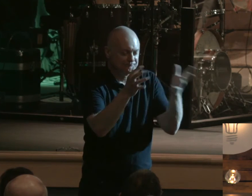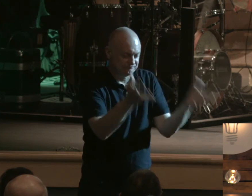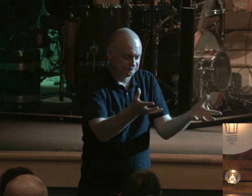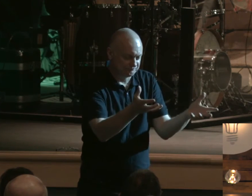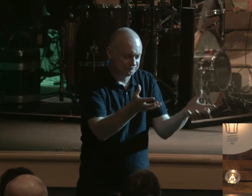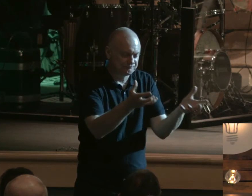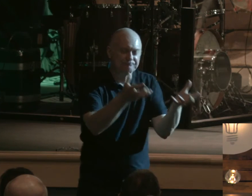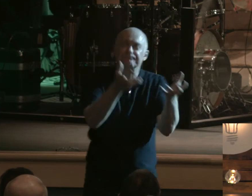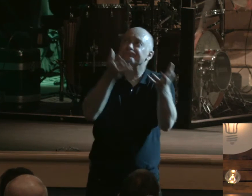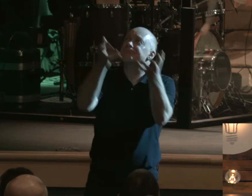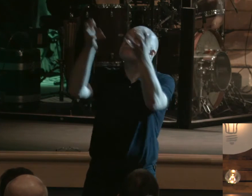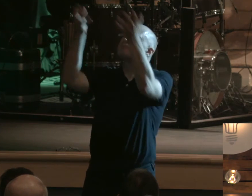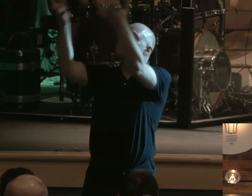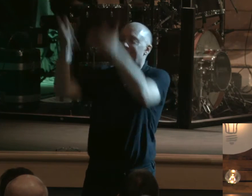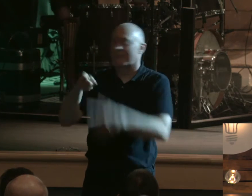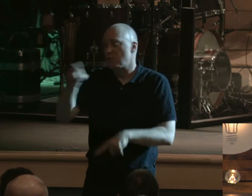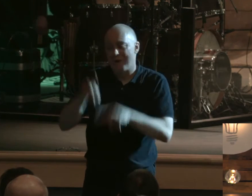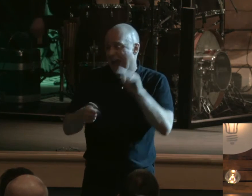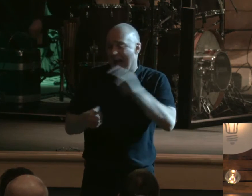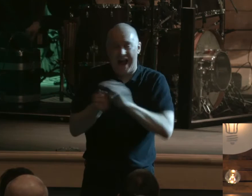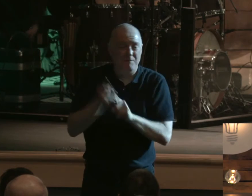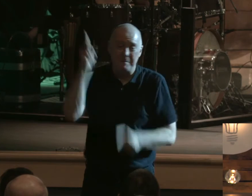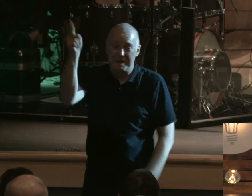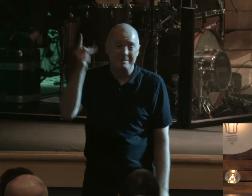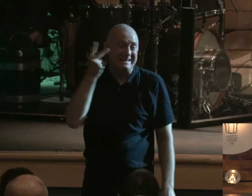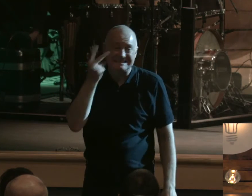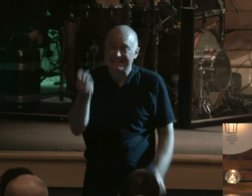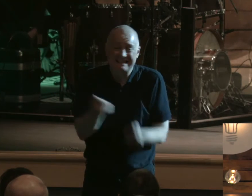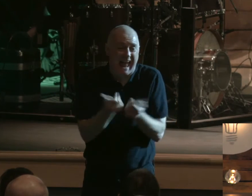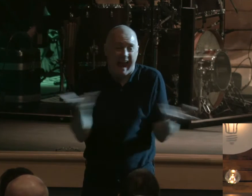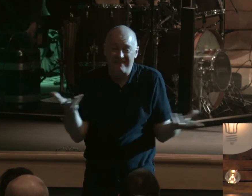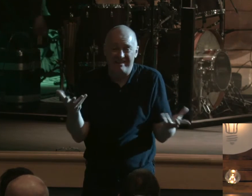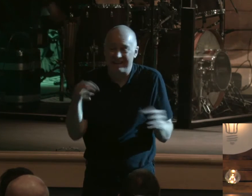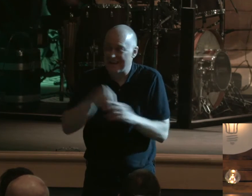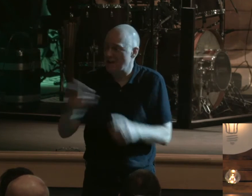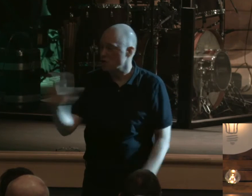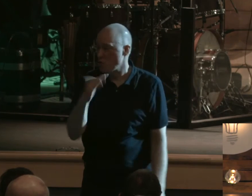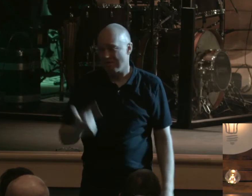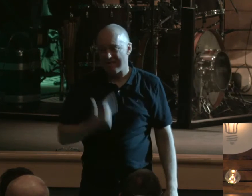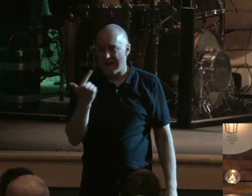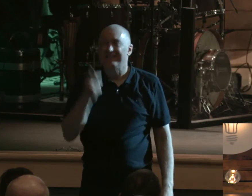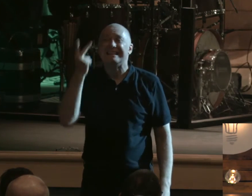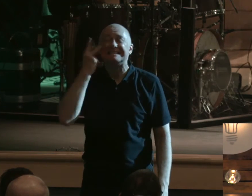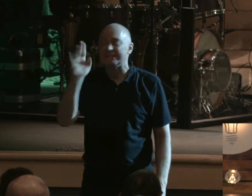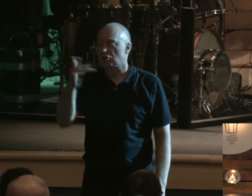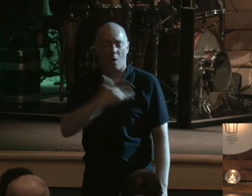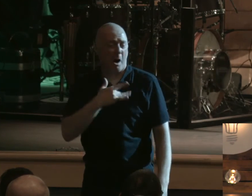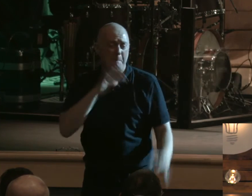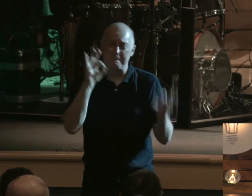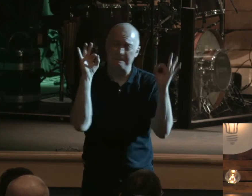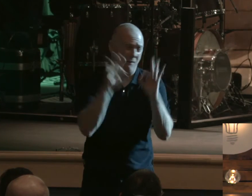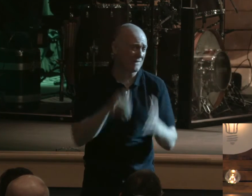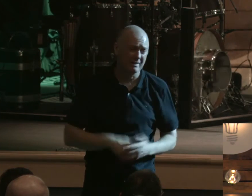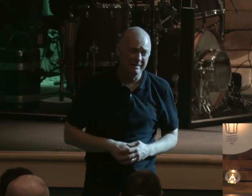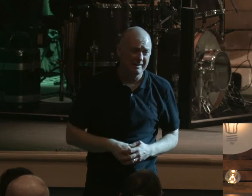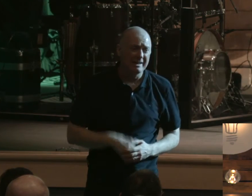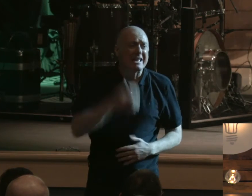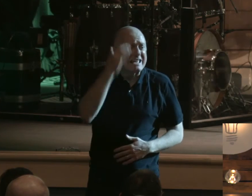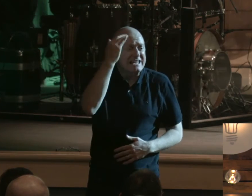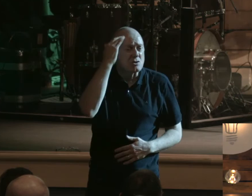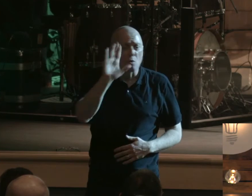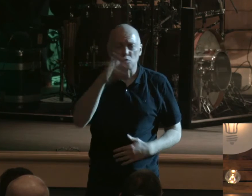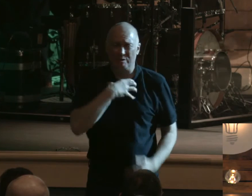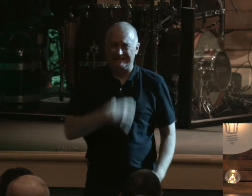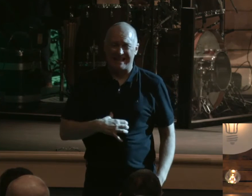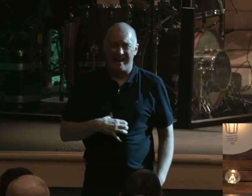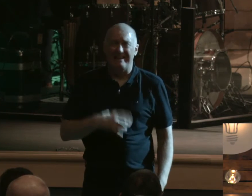see everything anyways. Nothing can be hidden from Him. His eyes see all. He sees every single heart perfectly, every single motive perfectly, every single